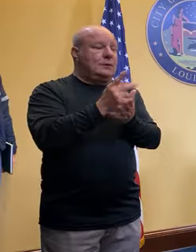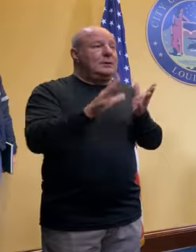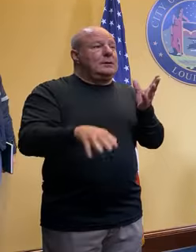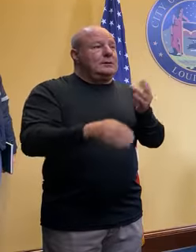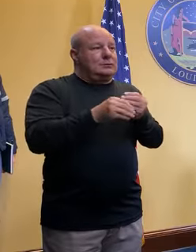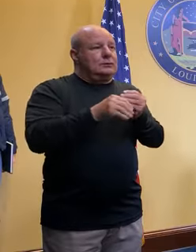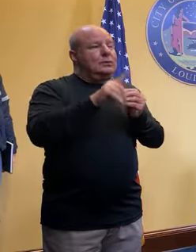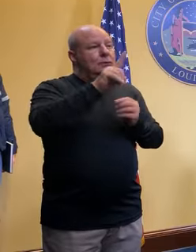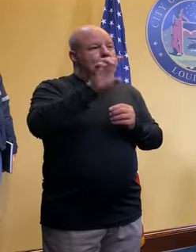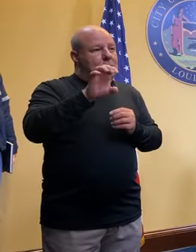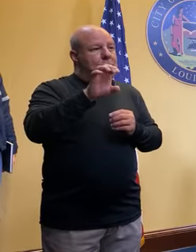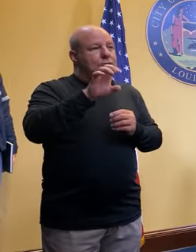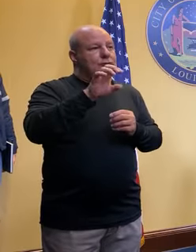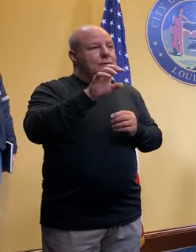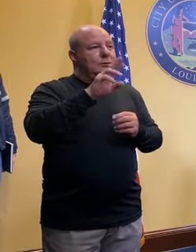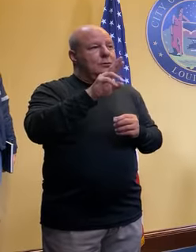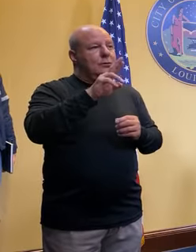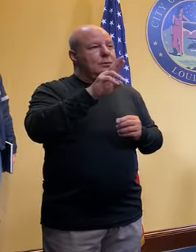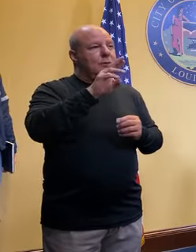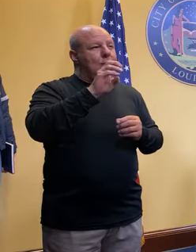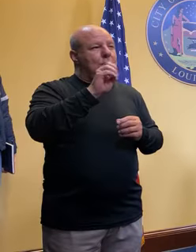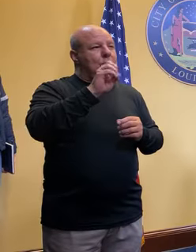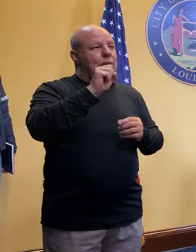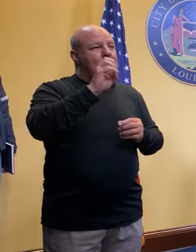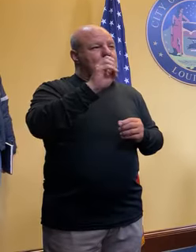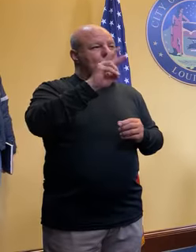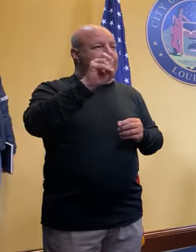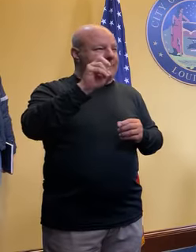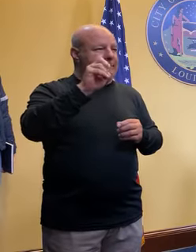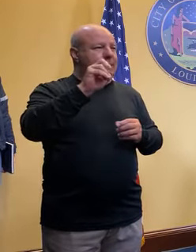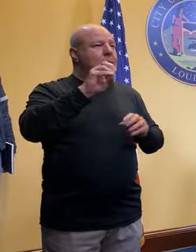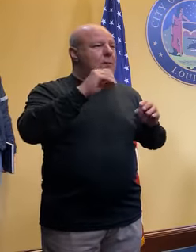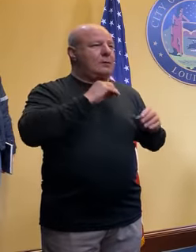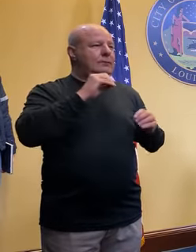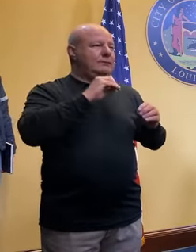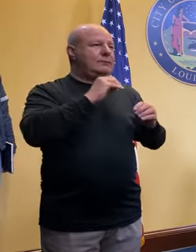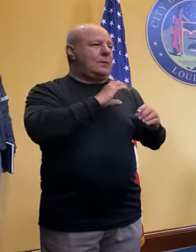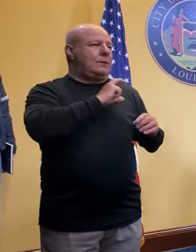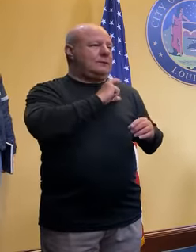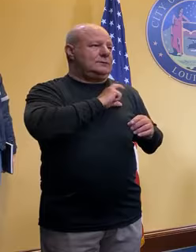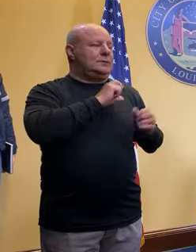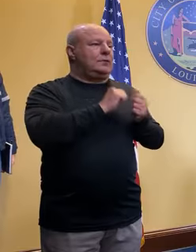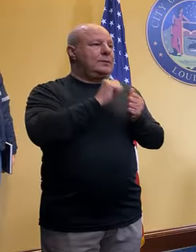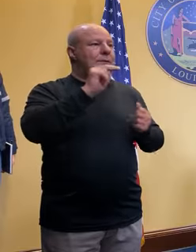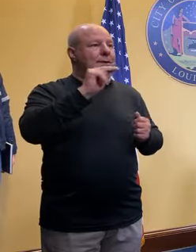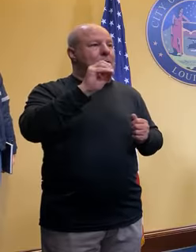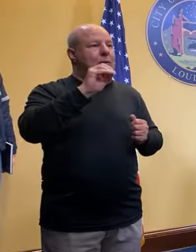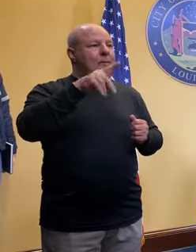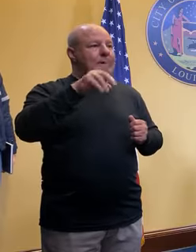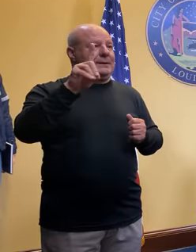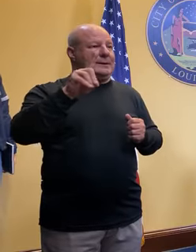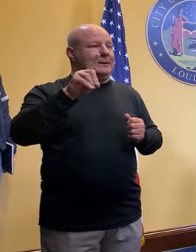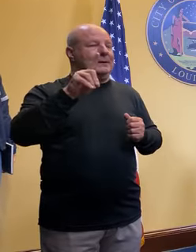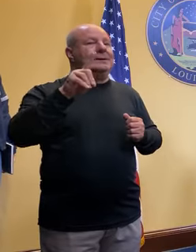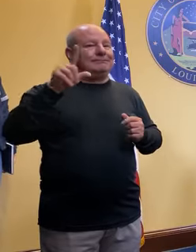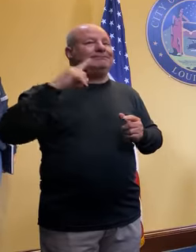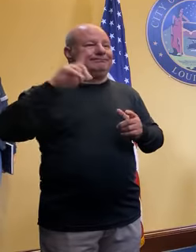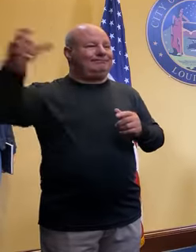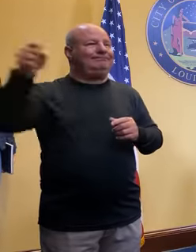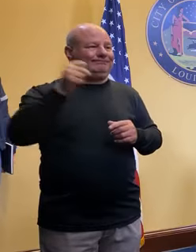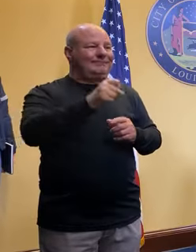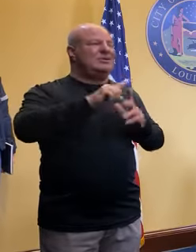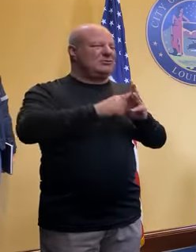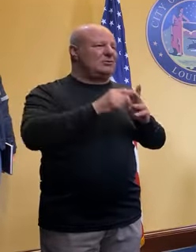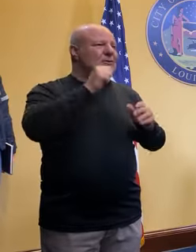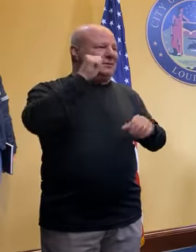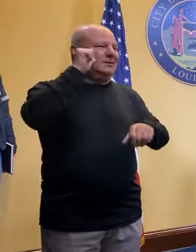additional 100 reserve officers with NOPD, and they began working on yesterday as well.